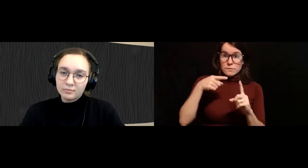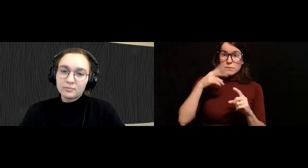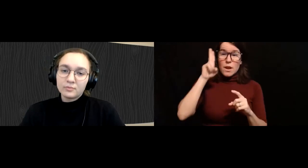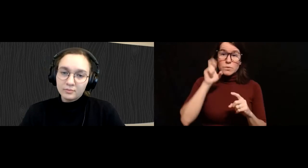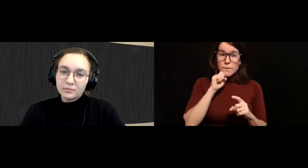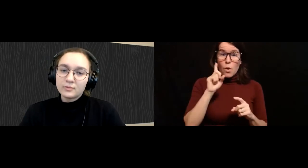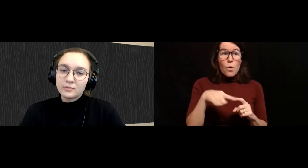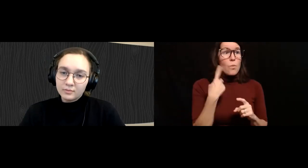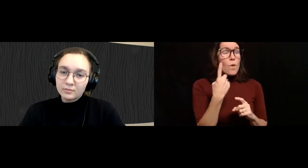sides.